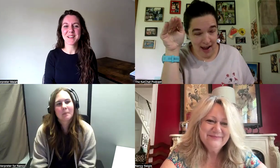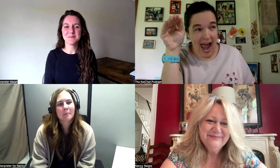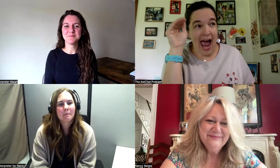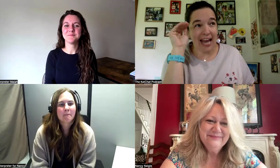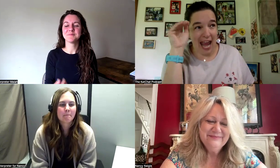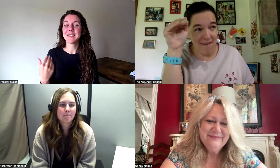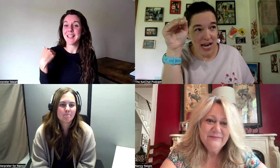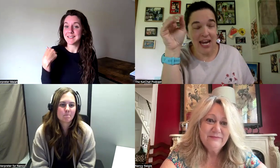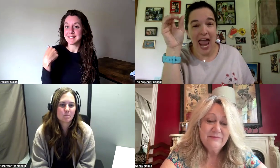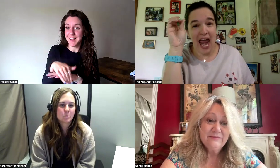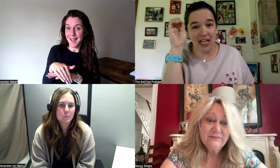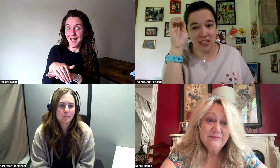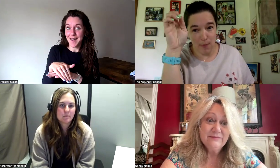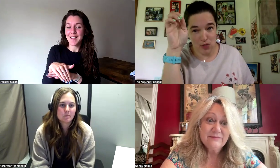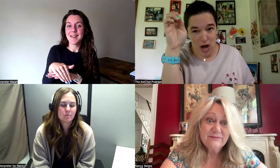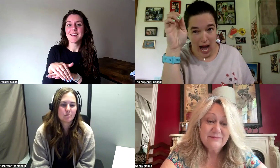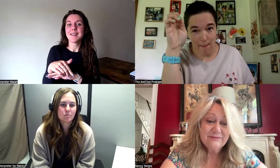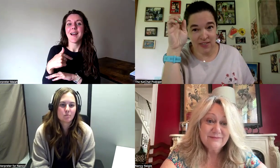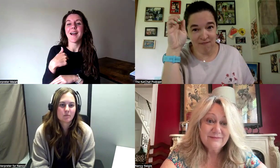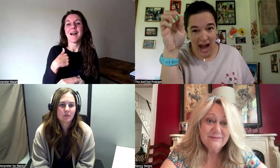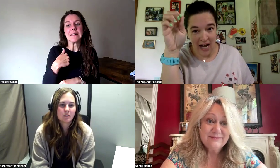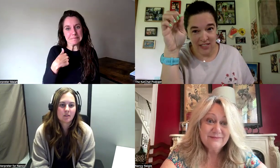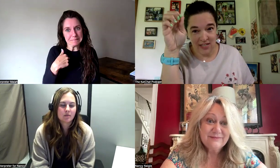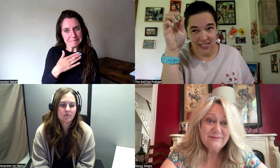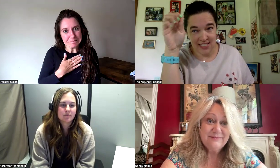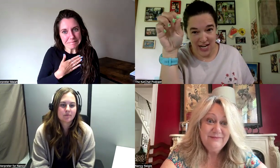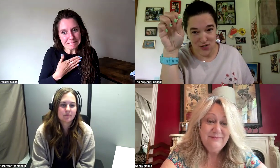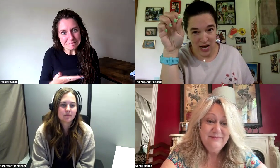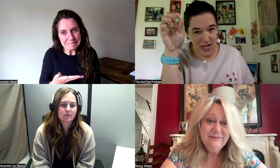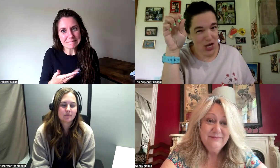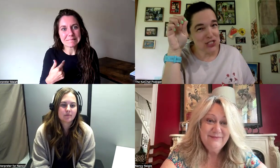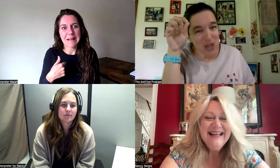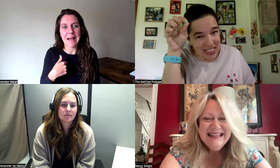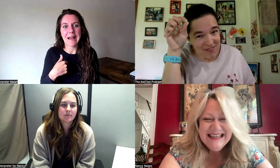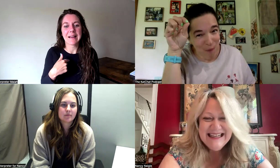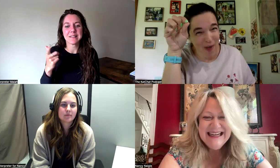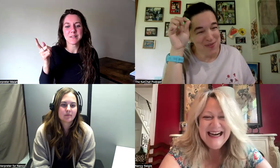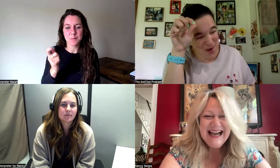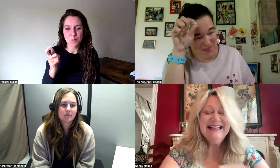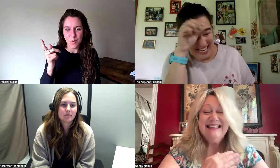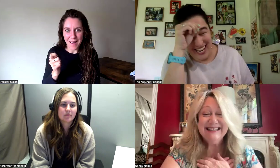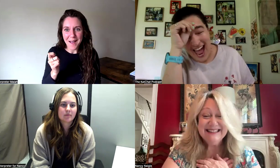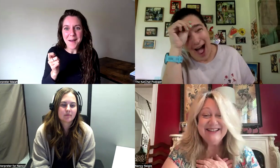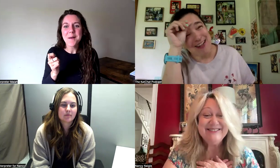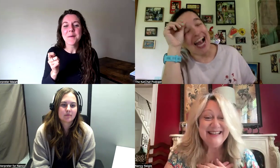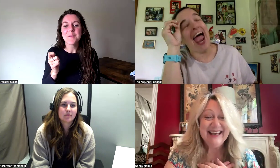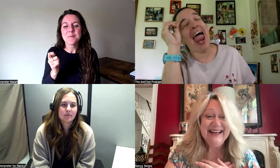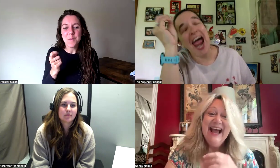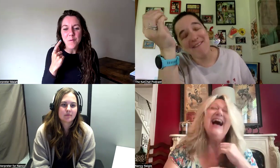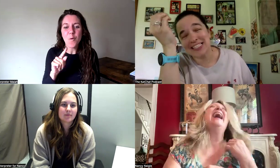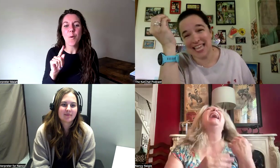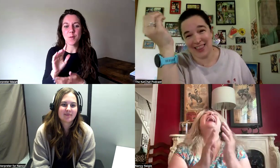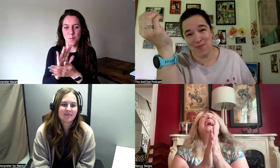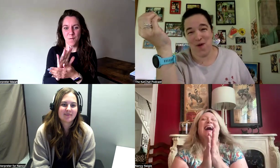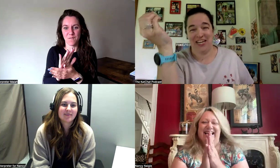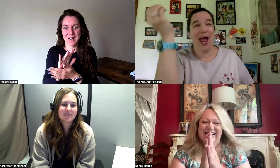up. I gave in and I subscribed back station just for the movie. I was like, Yeah. I